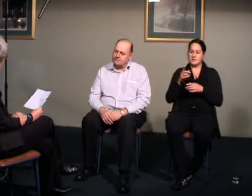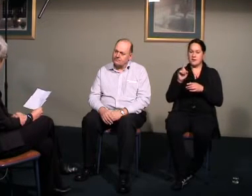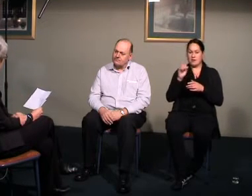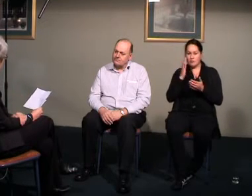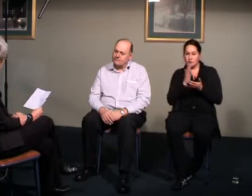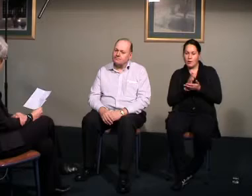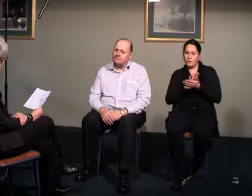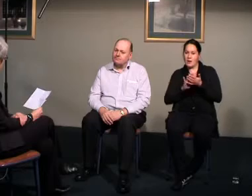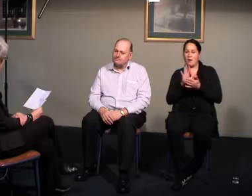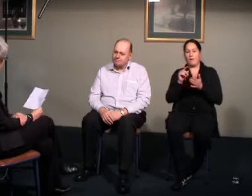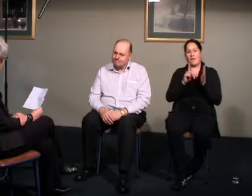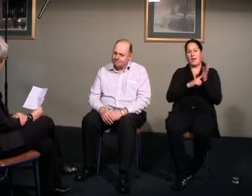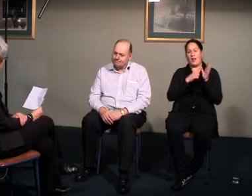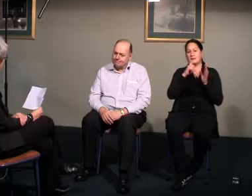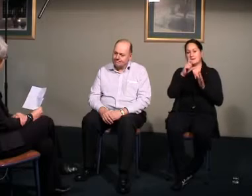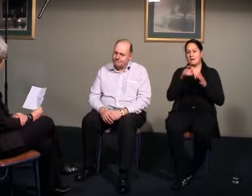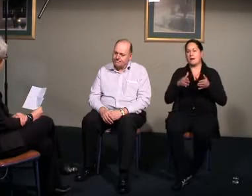LAC approach?